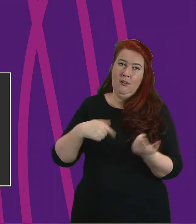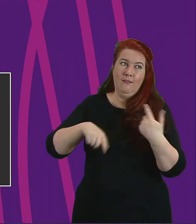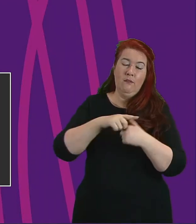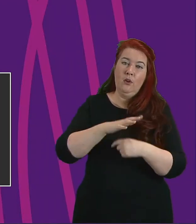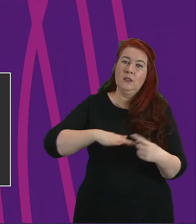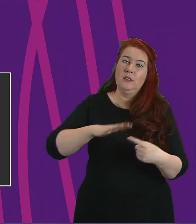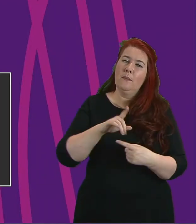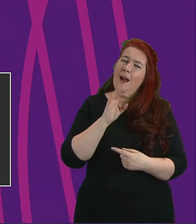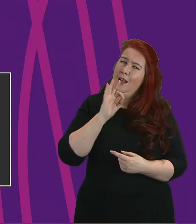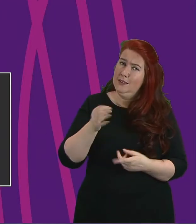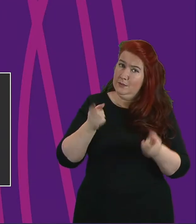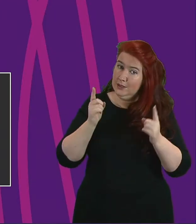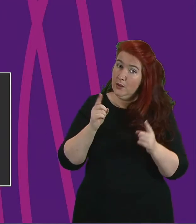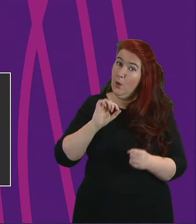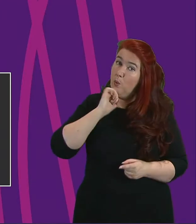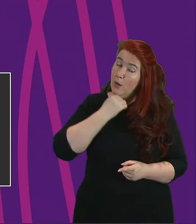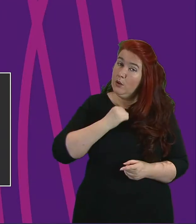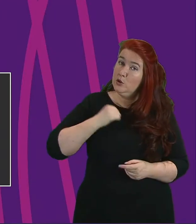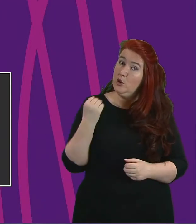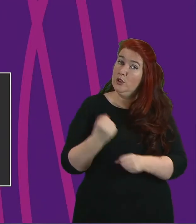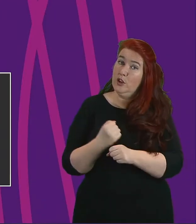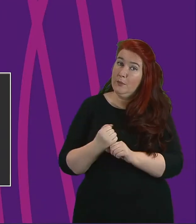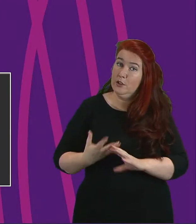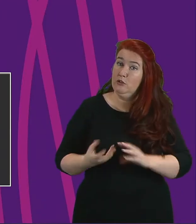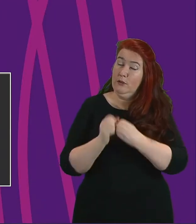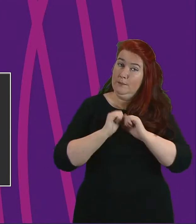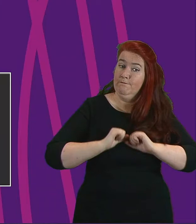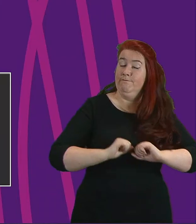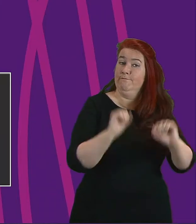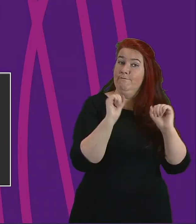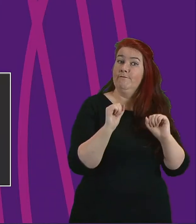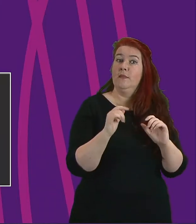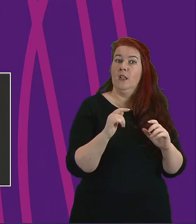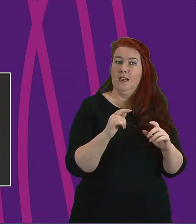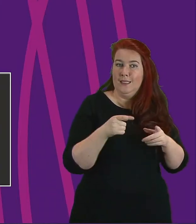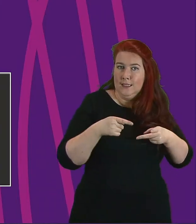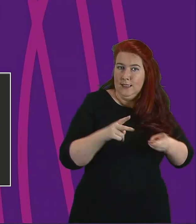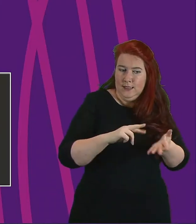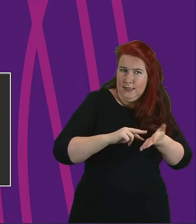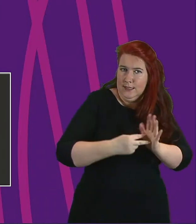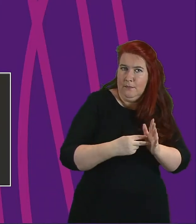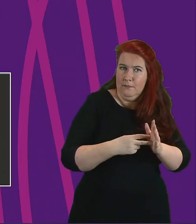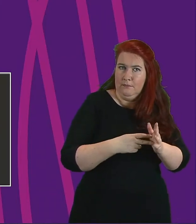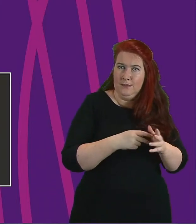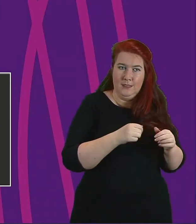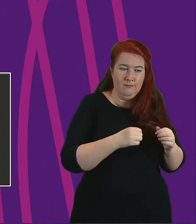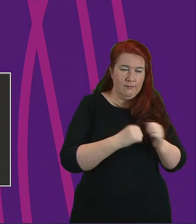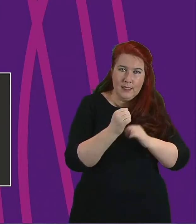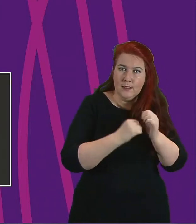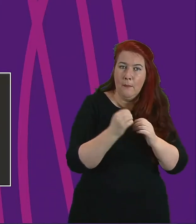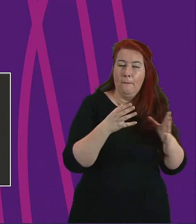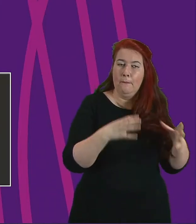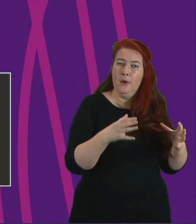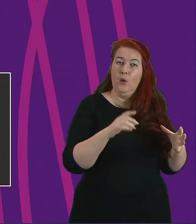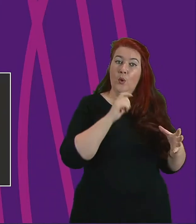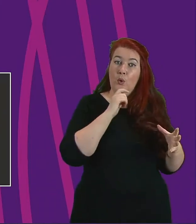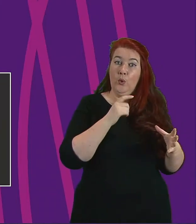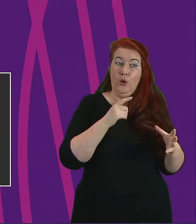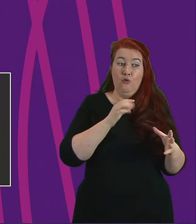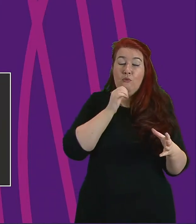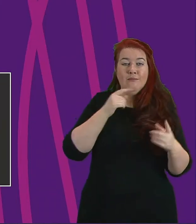Government create a bespoke scheme for tourism and hospitality businesses fighting for their survival and not eligible